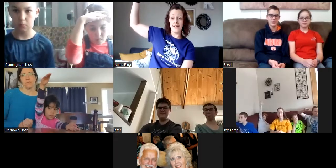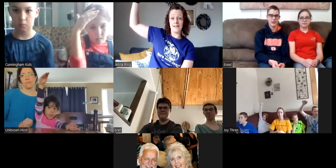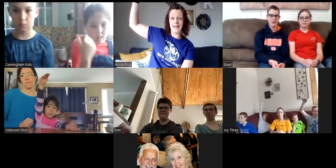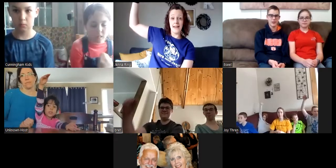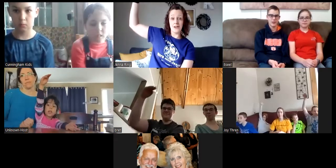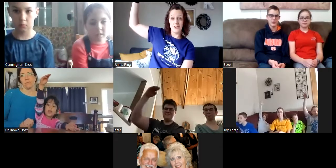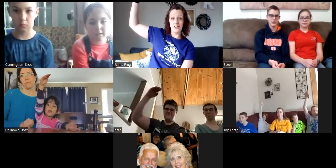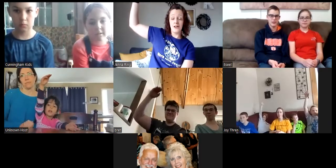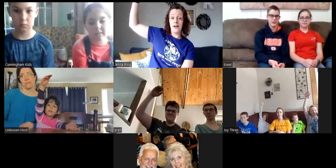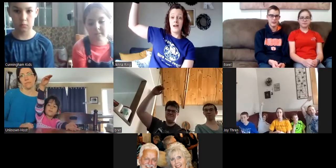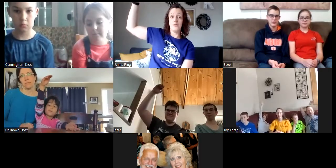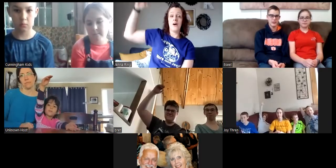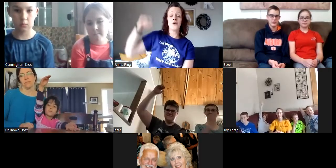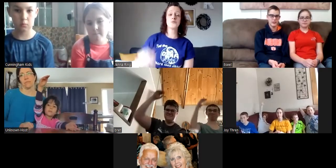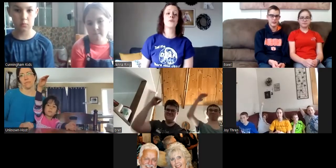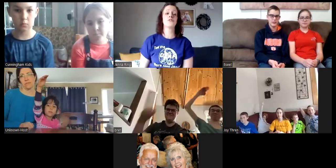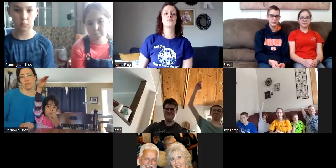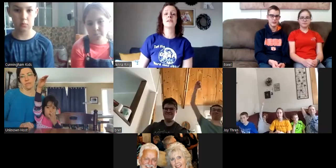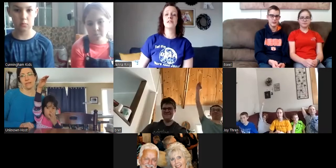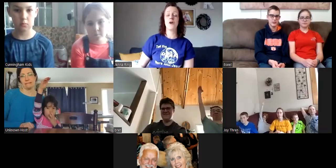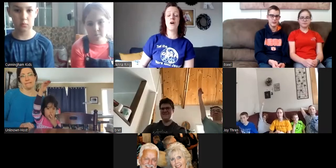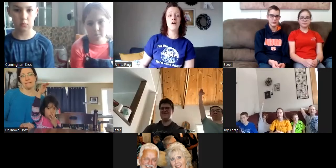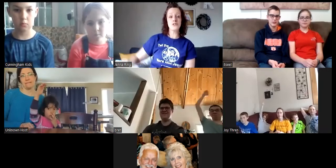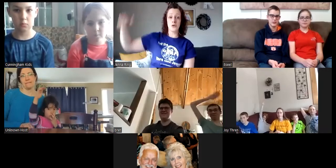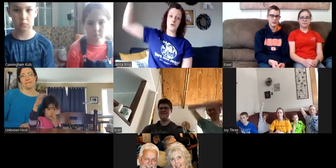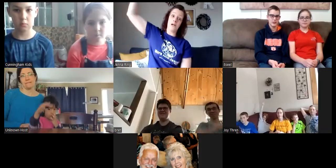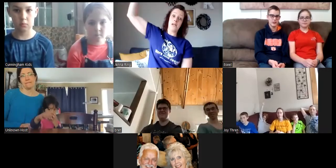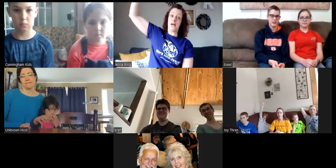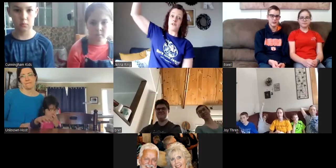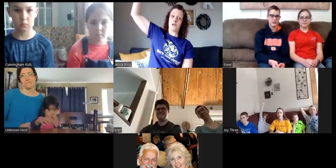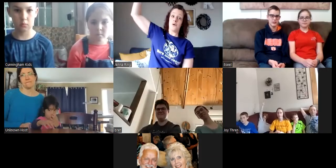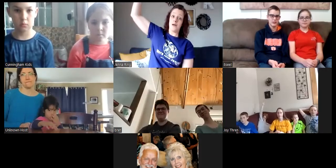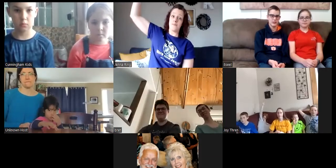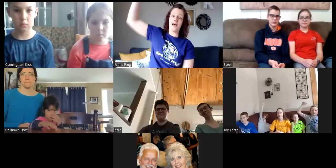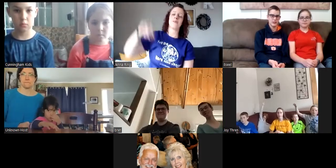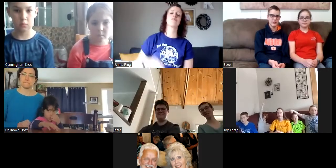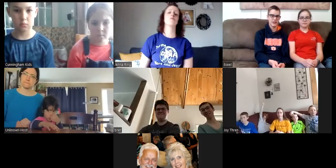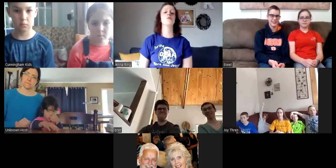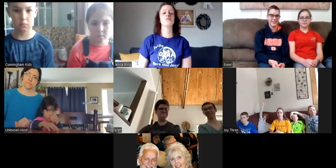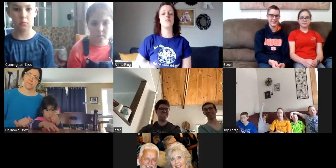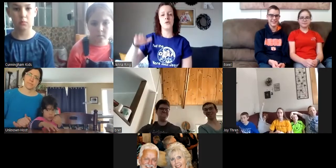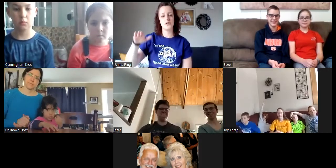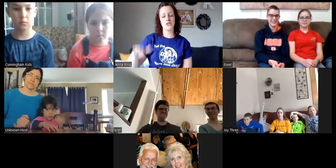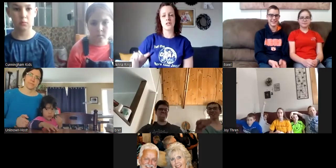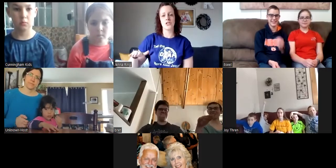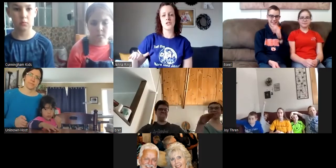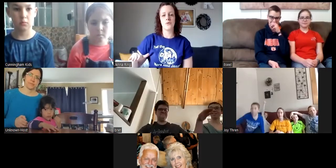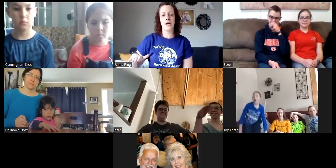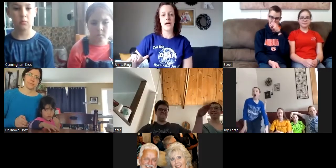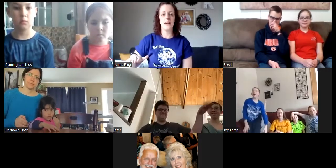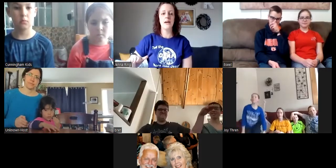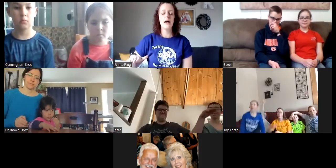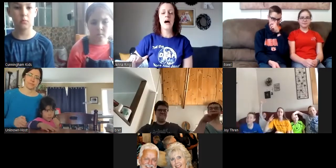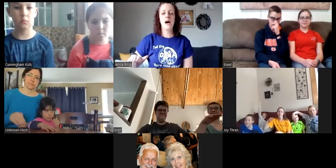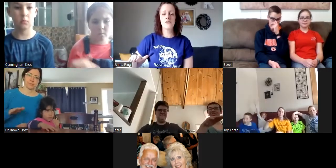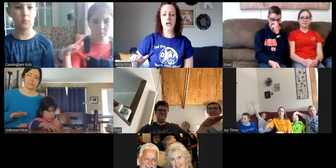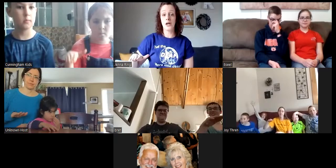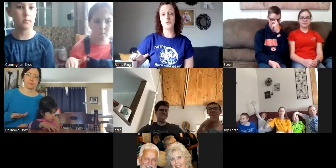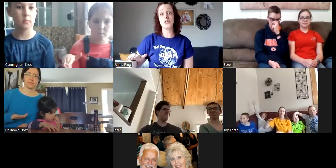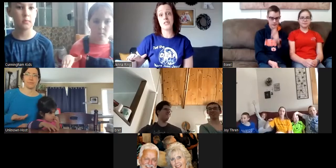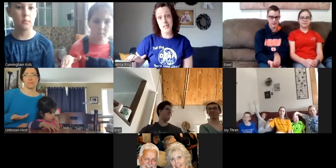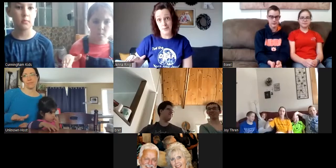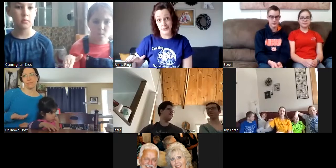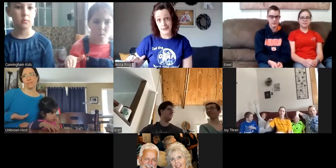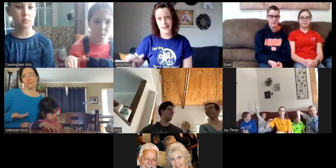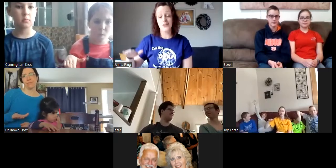Ethan and Tanner, I know all those boys are really tall, so you might have to go way up that. But for most of you, you're just going to show the height of a